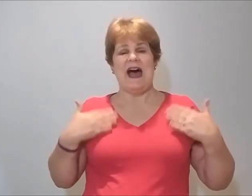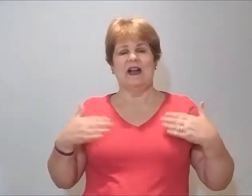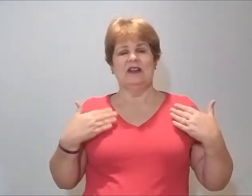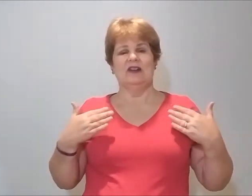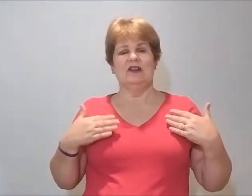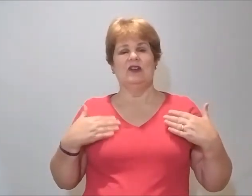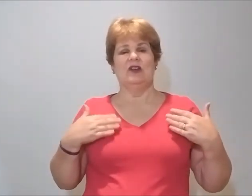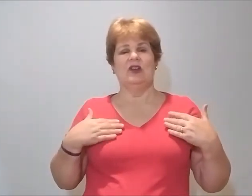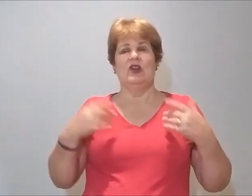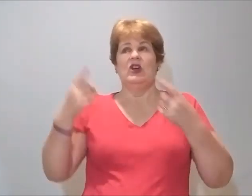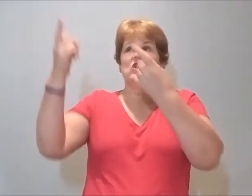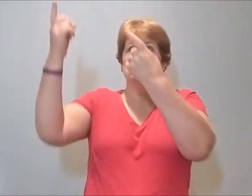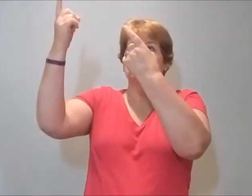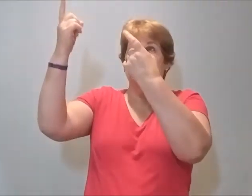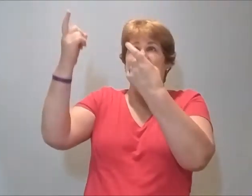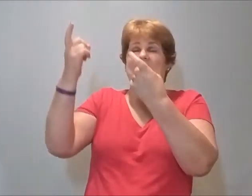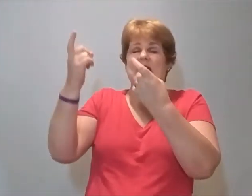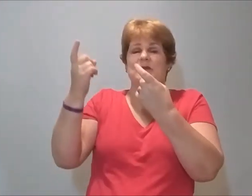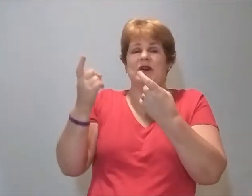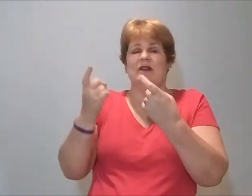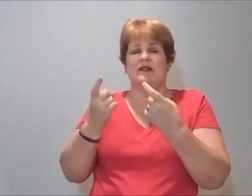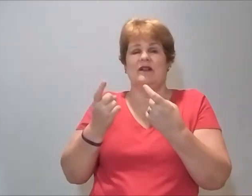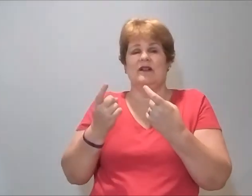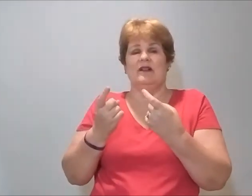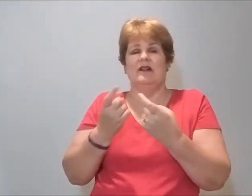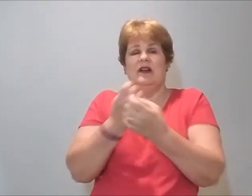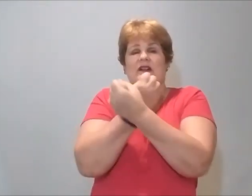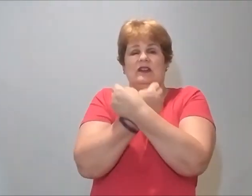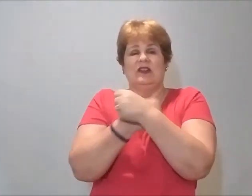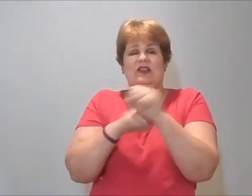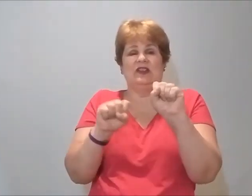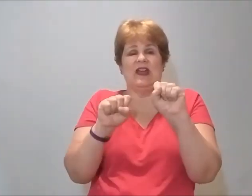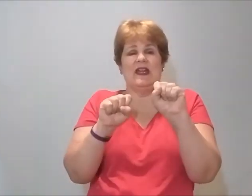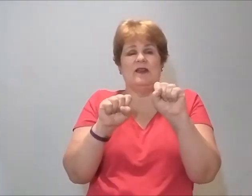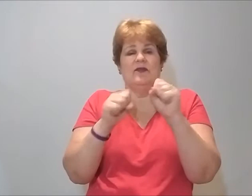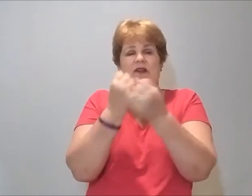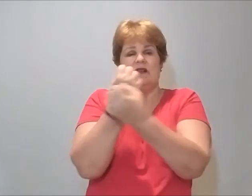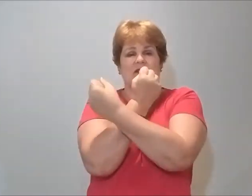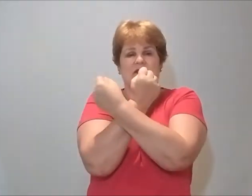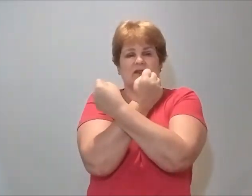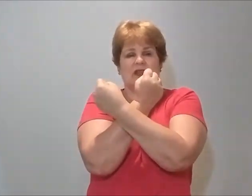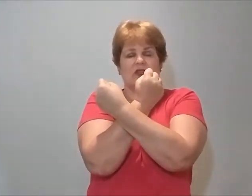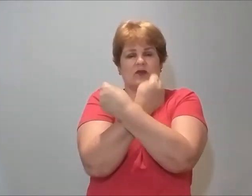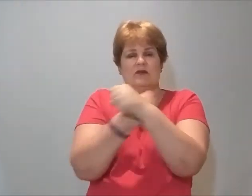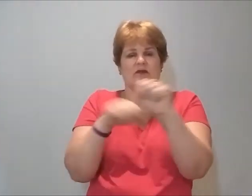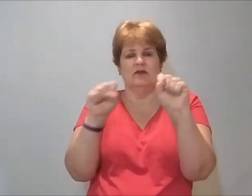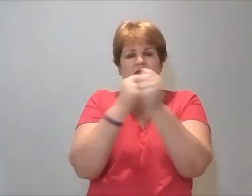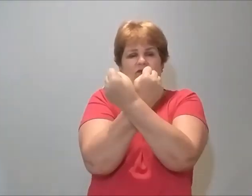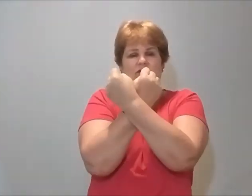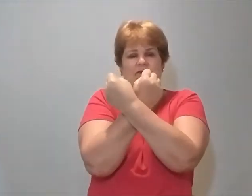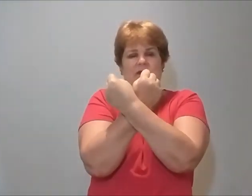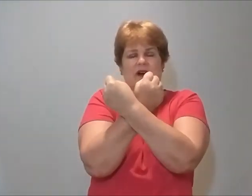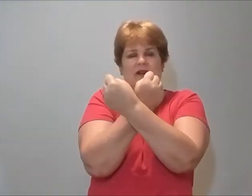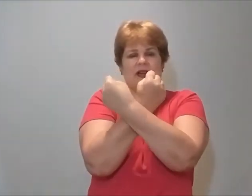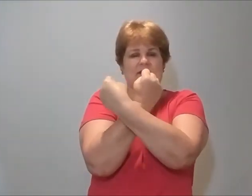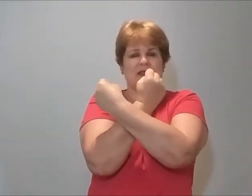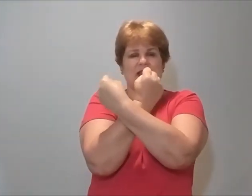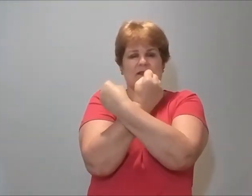glad you came to save. Take your S